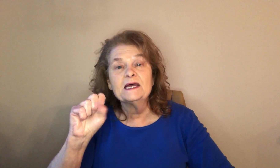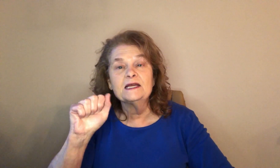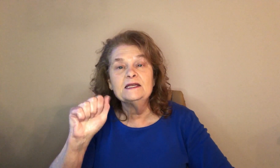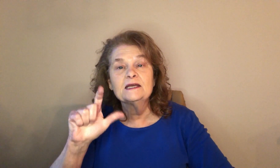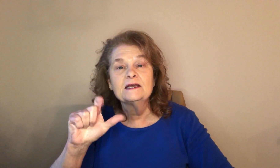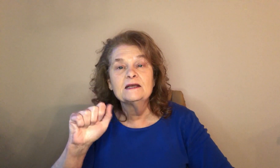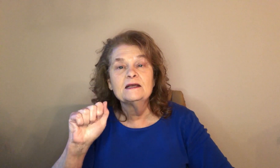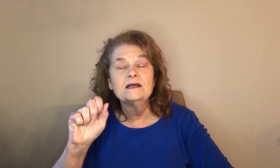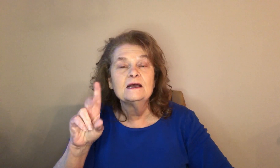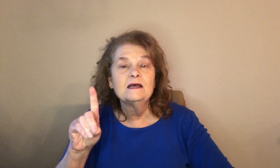it.